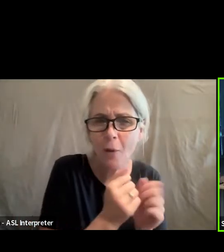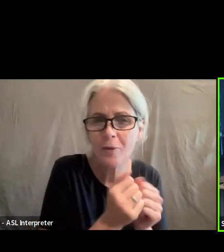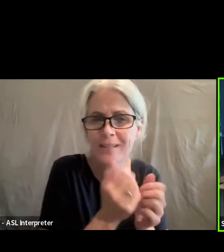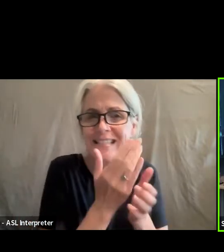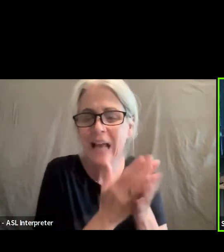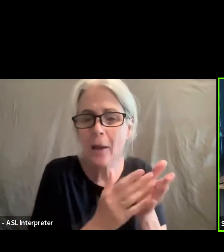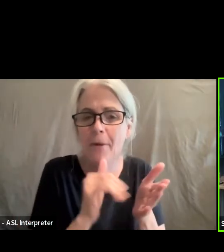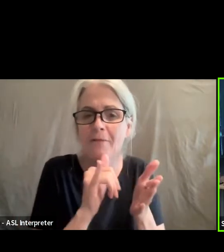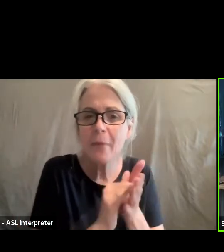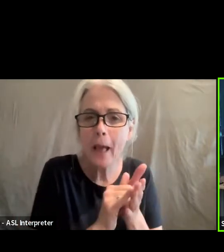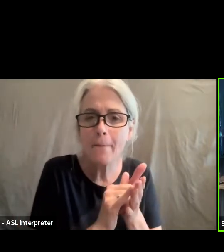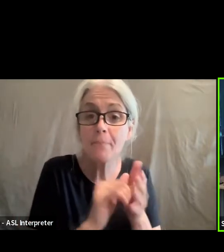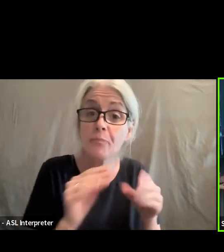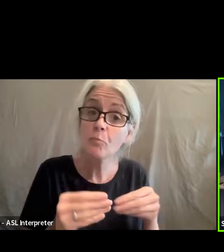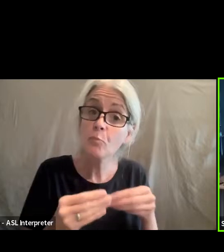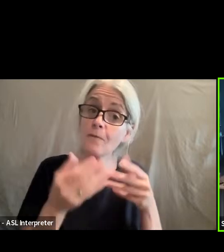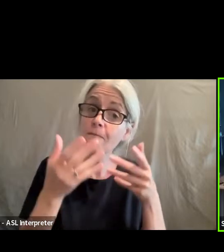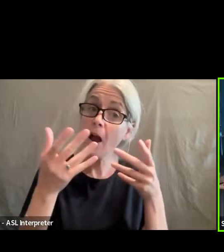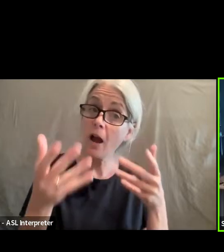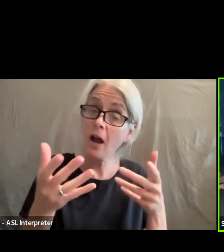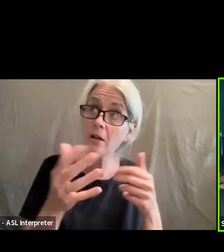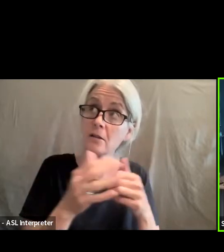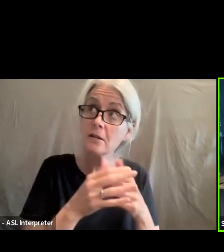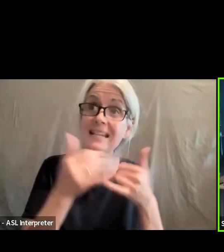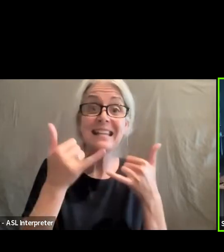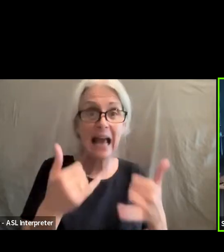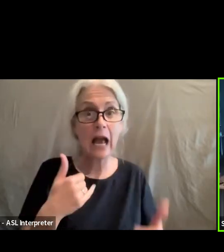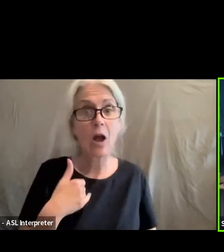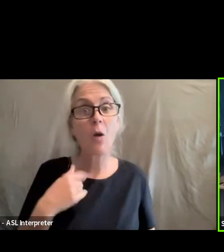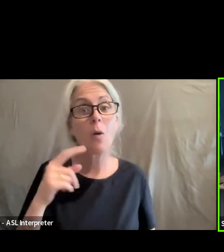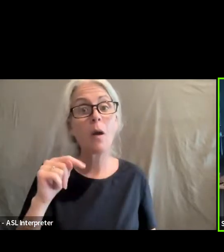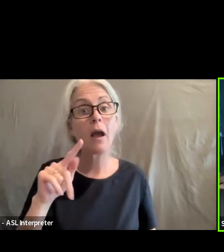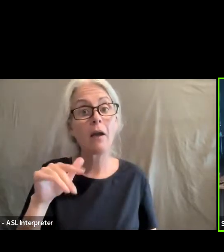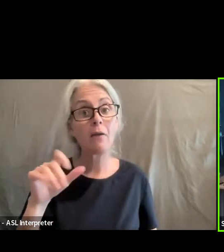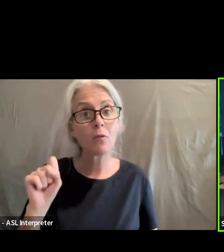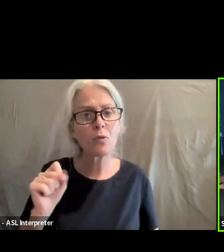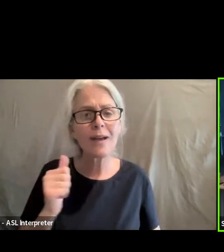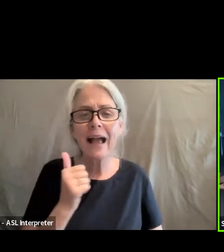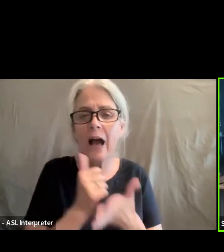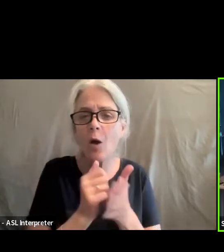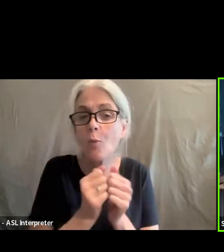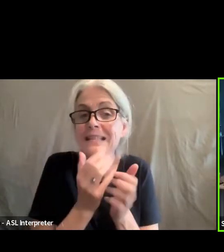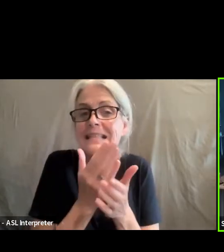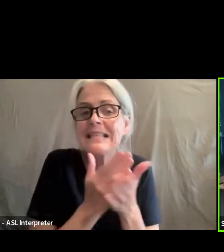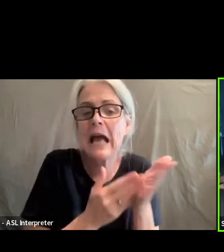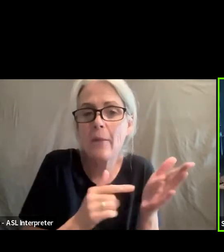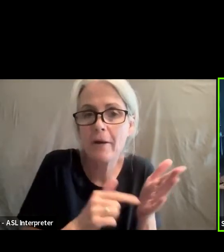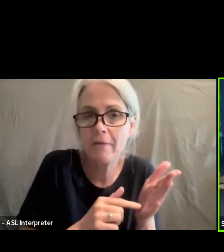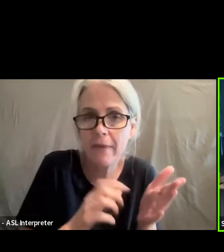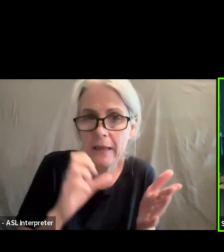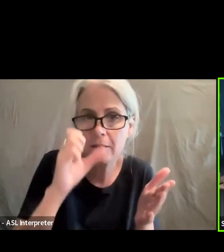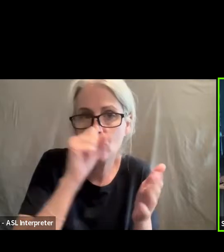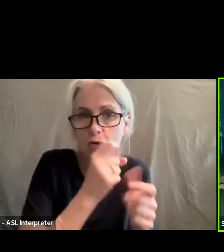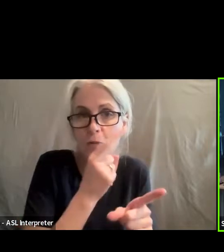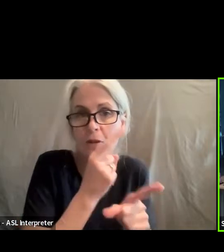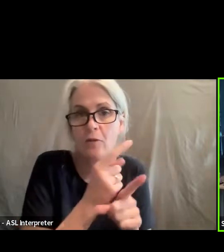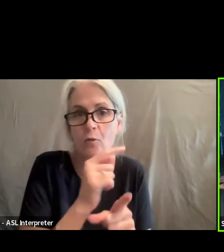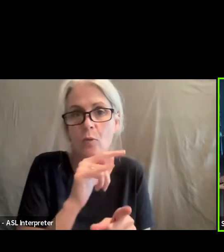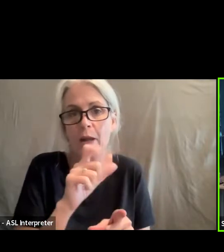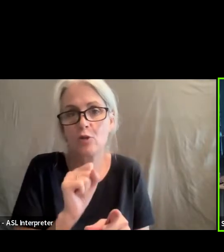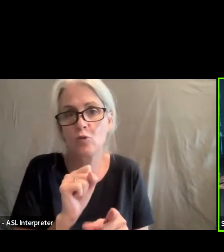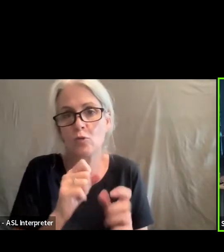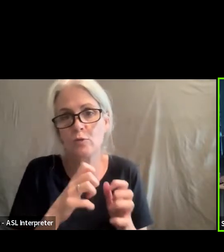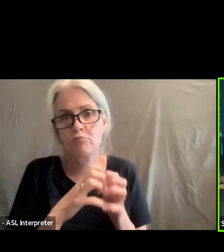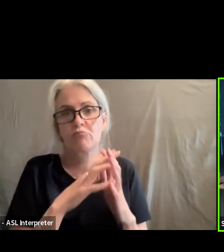that does provide, I think, like we now have these tools to help with some of this, assuming we've got the right tools in place and all the caveats